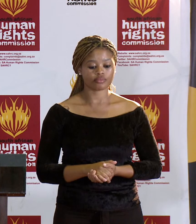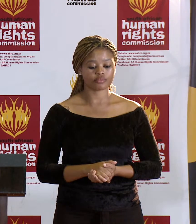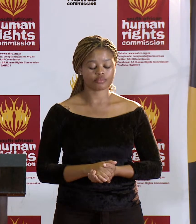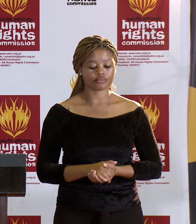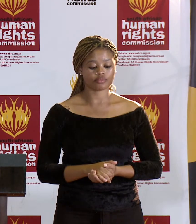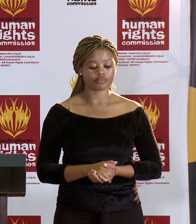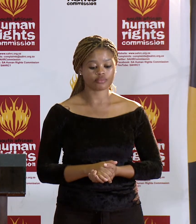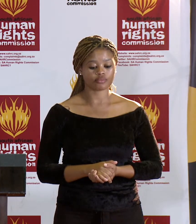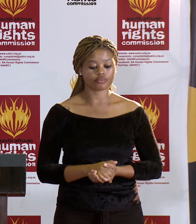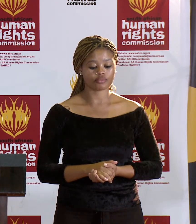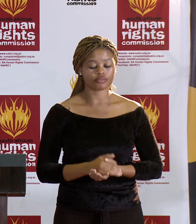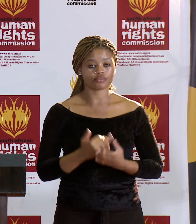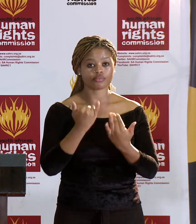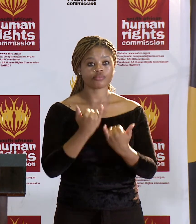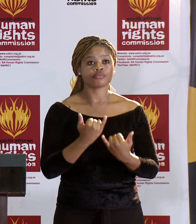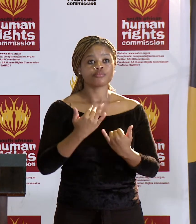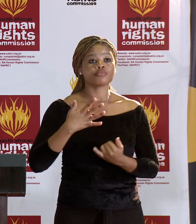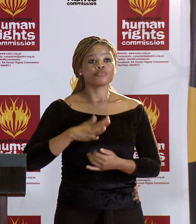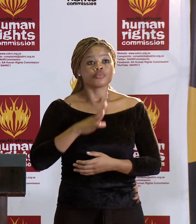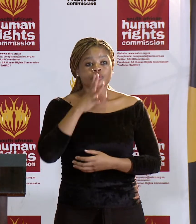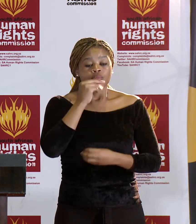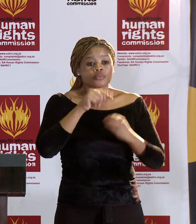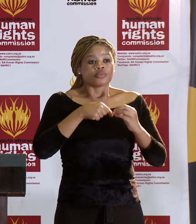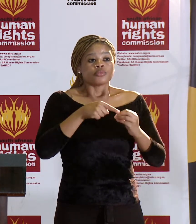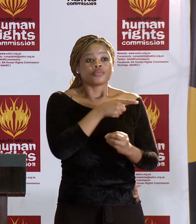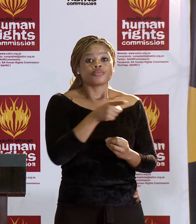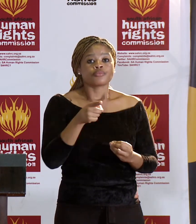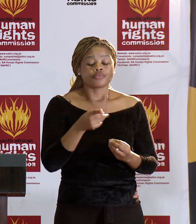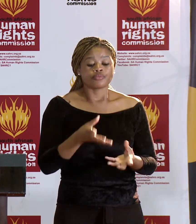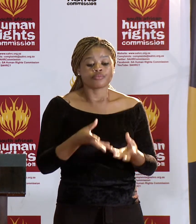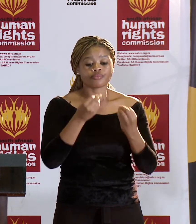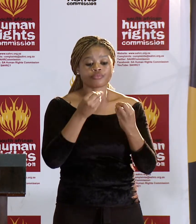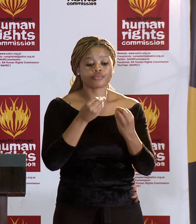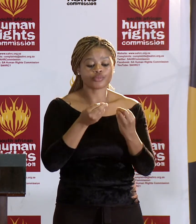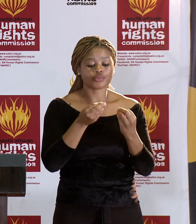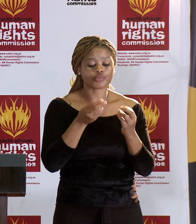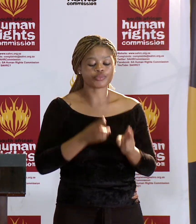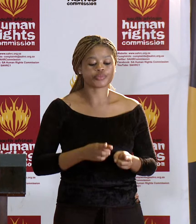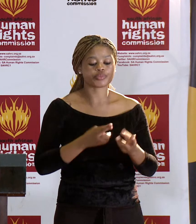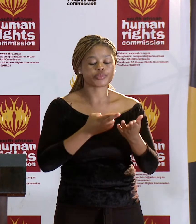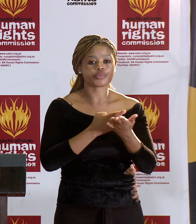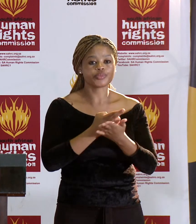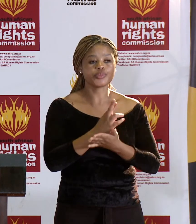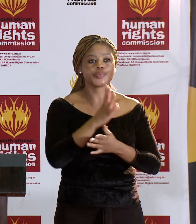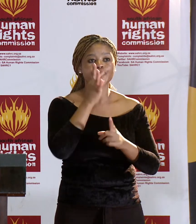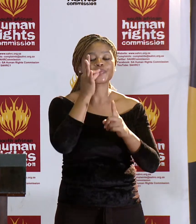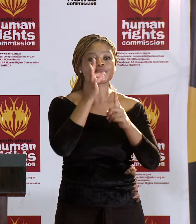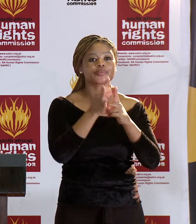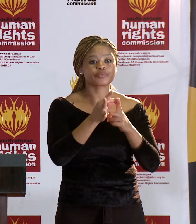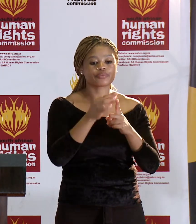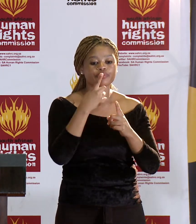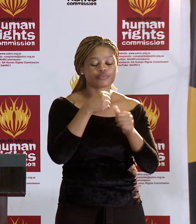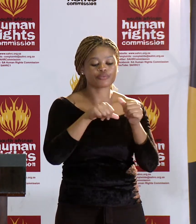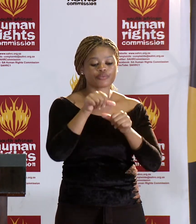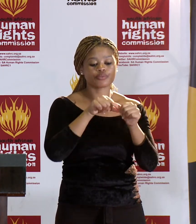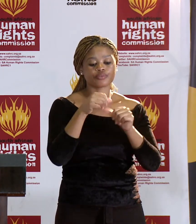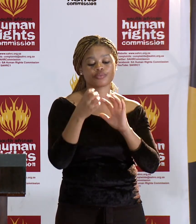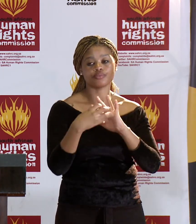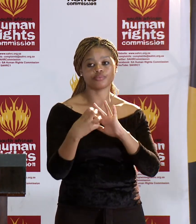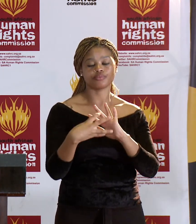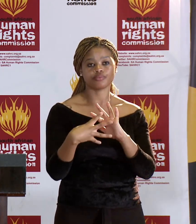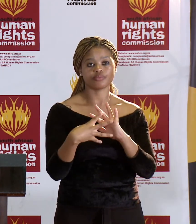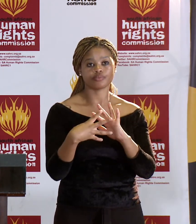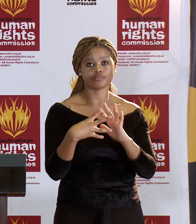So today we want to talk to you about upholding human rights specifically on social media.